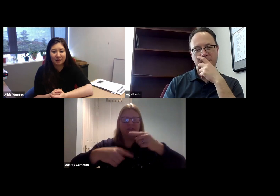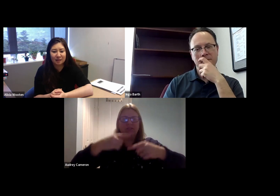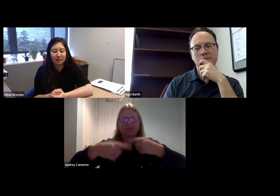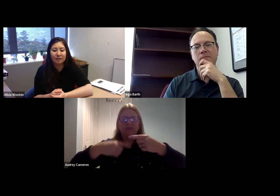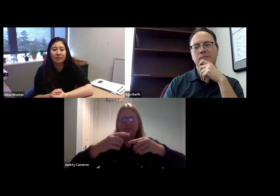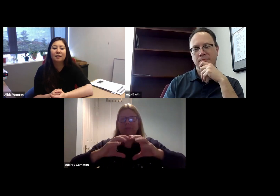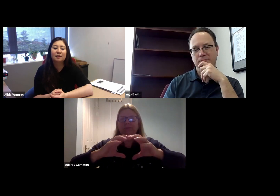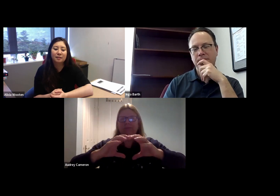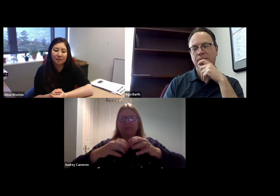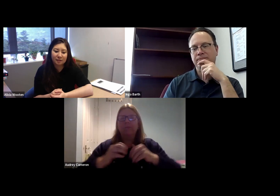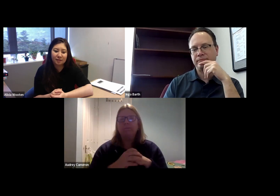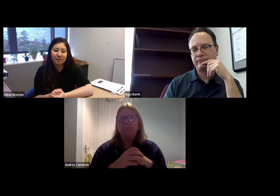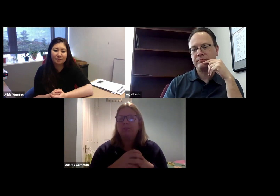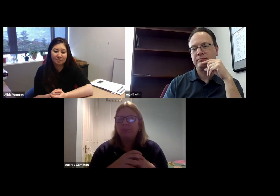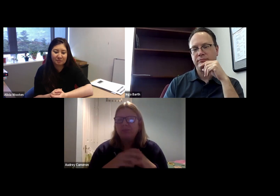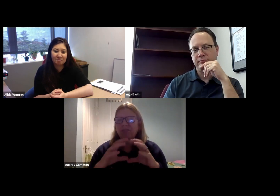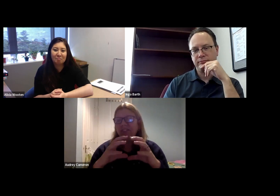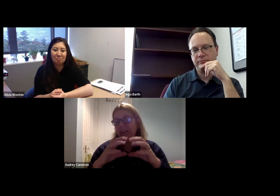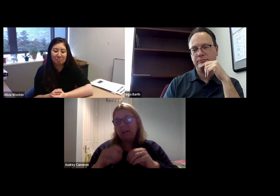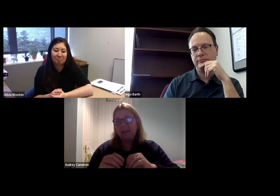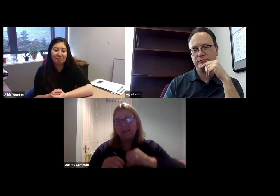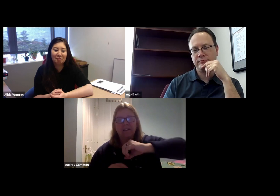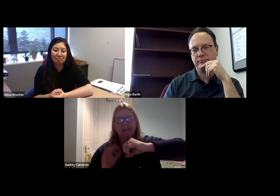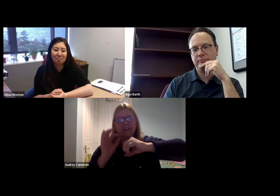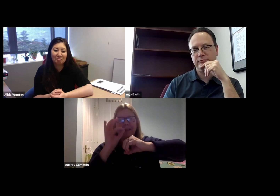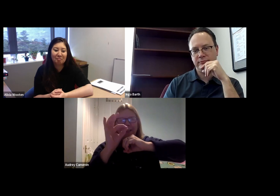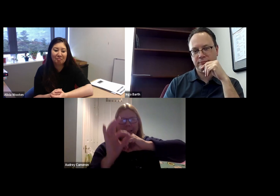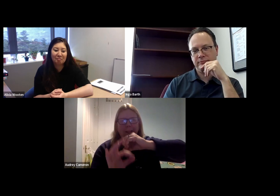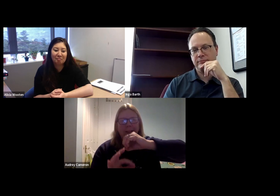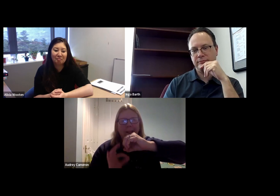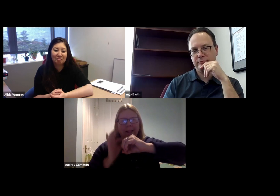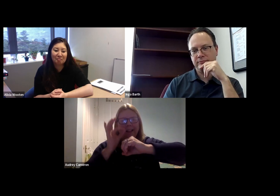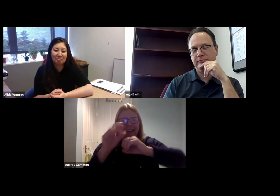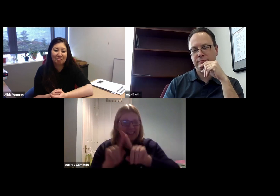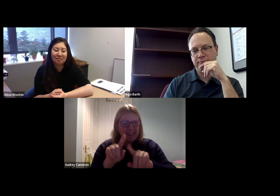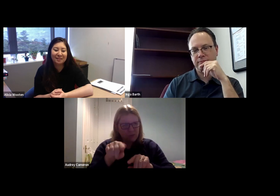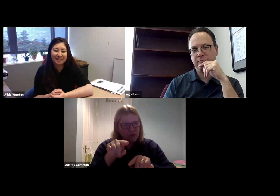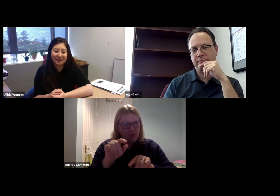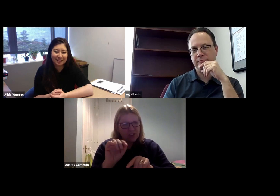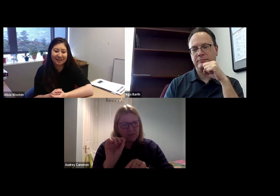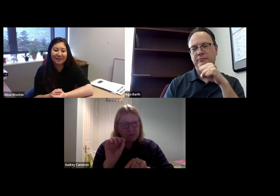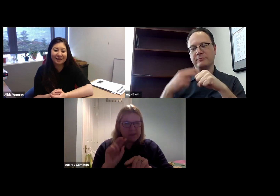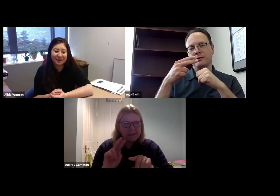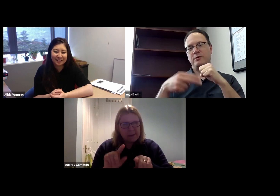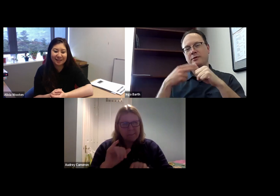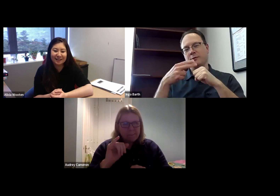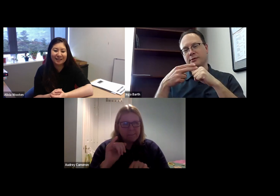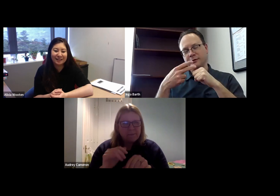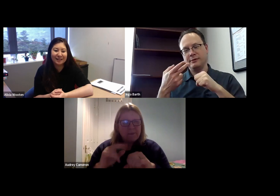orbiting. It's easier to move your elbows up so that you can show that rotation as well.